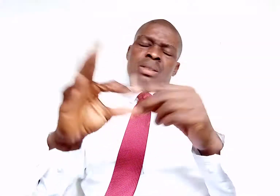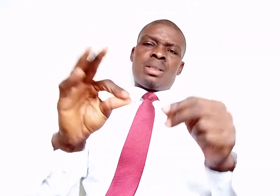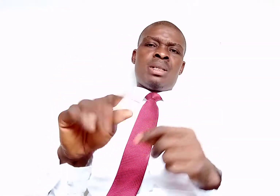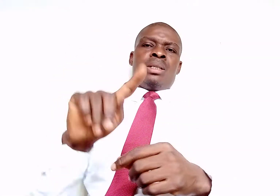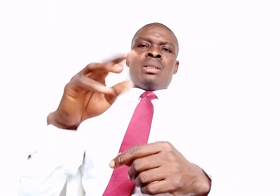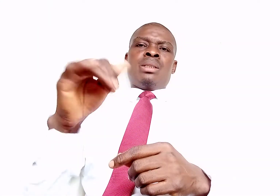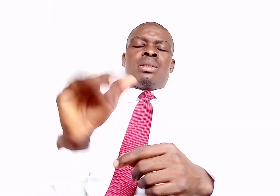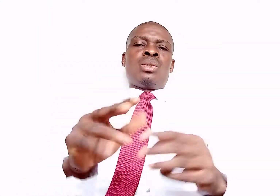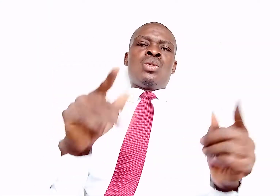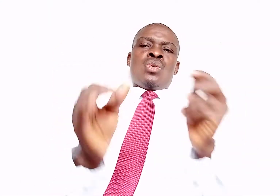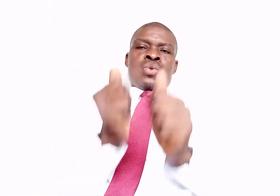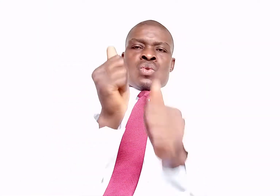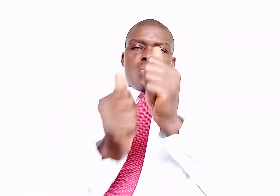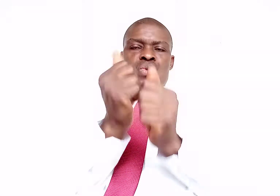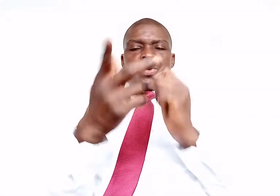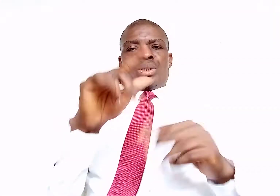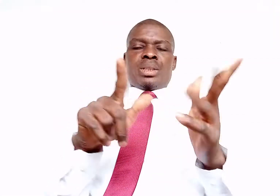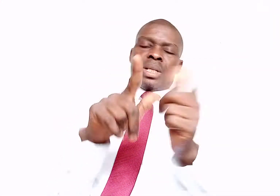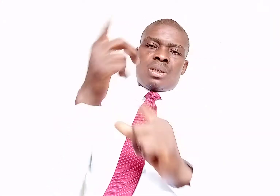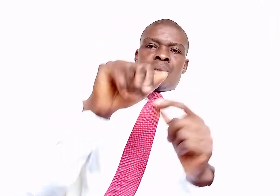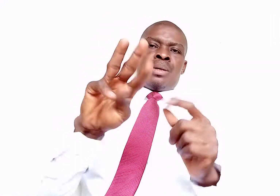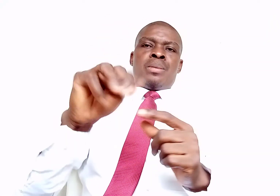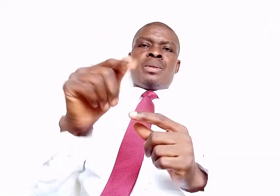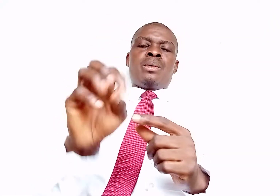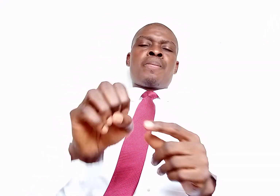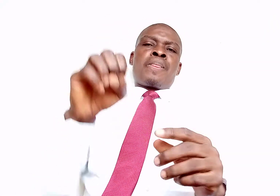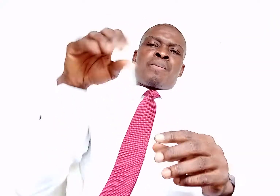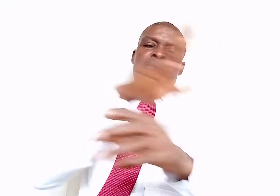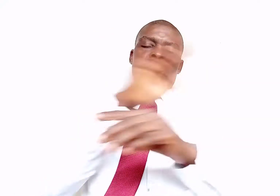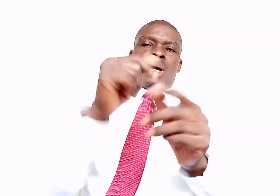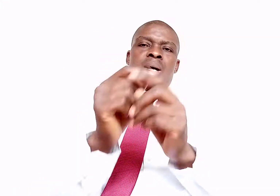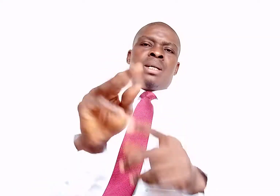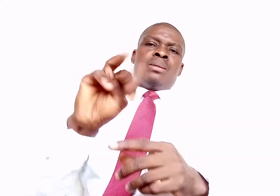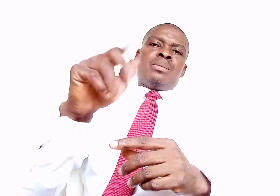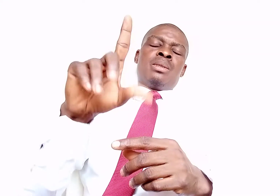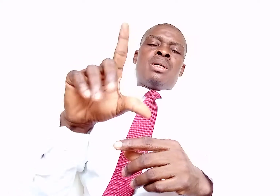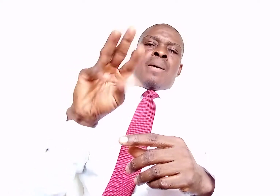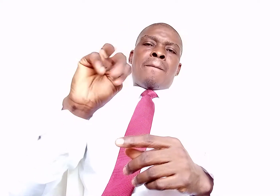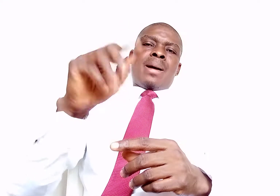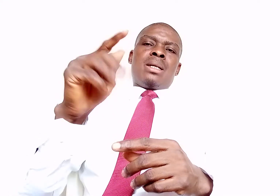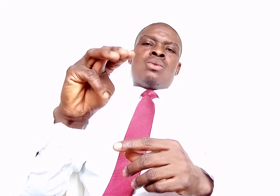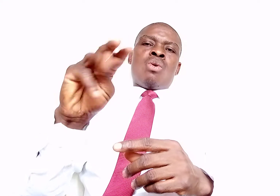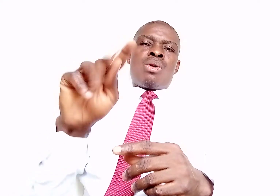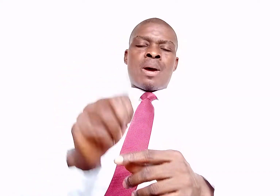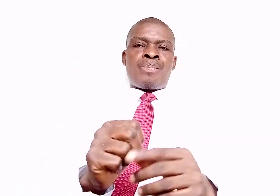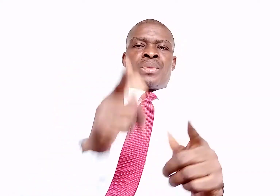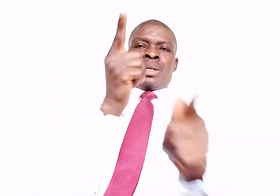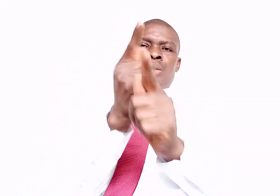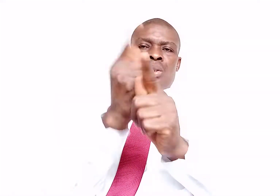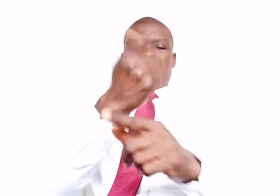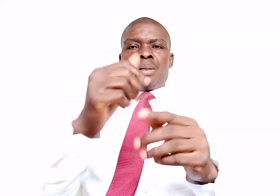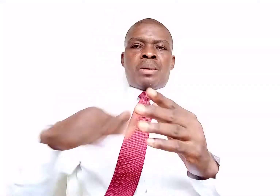lies between the upper part of the labia majora and labia minora, just above the opening of